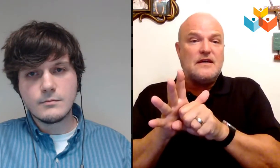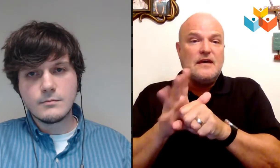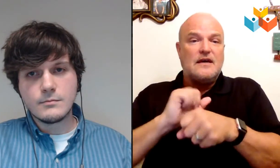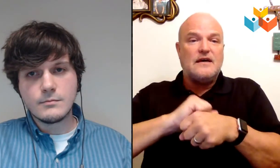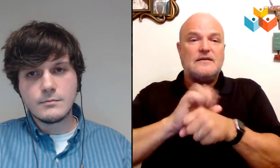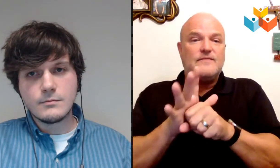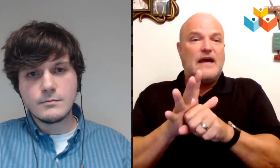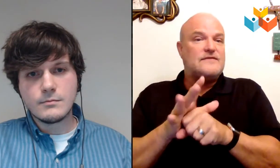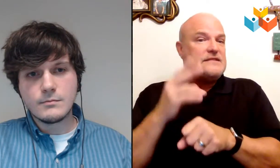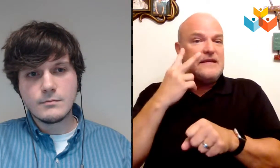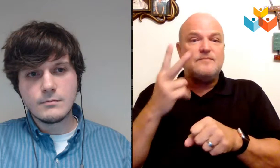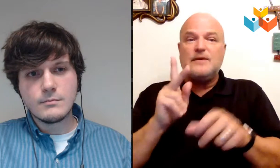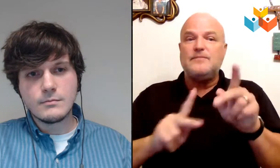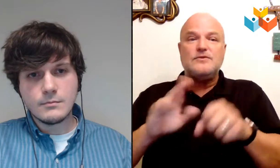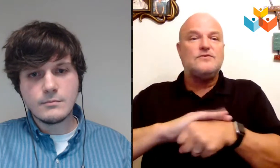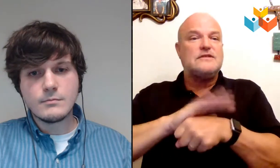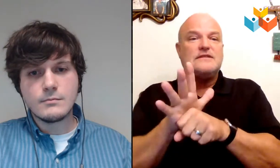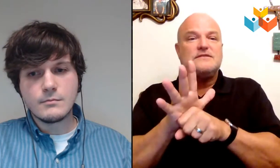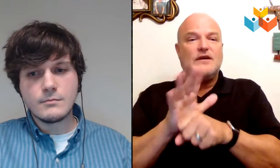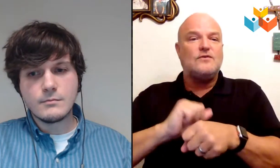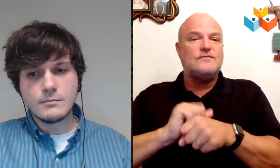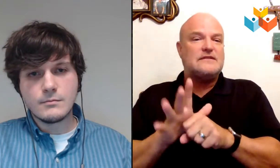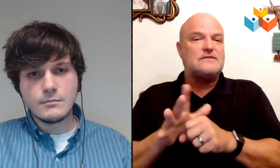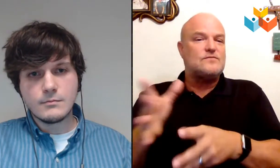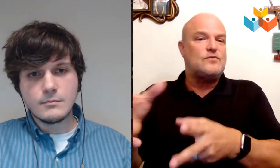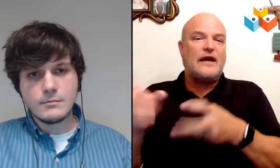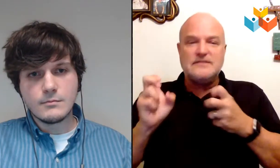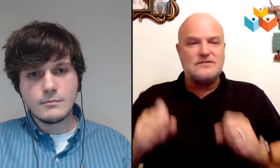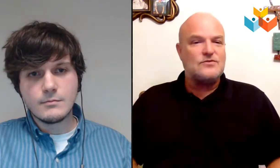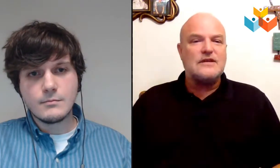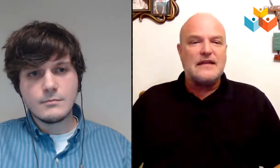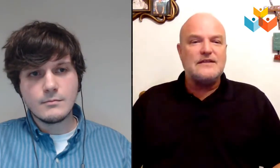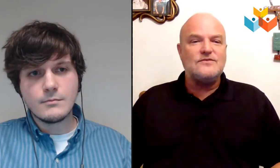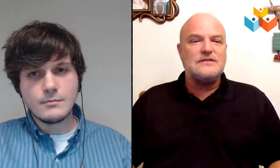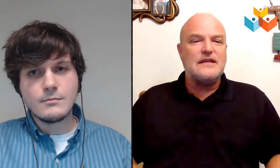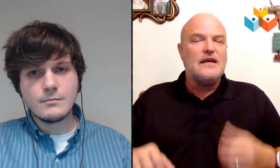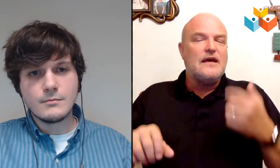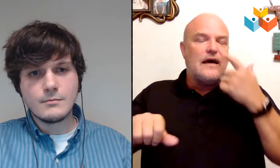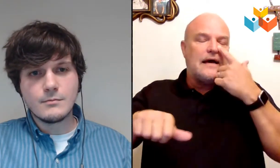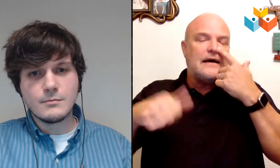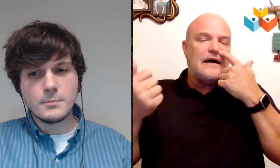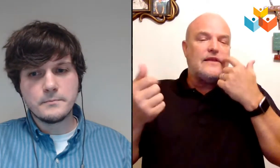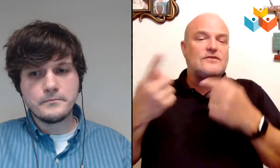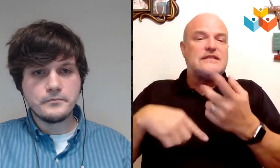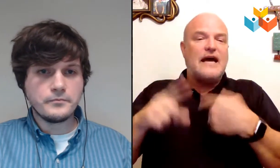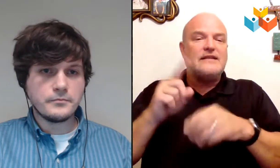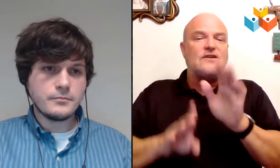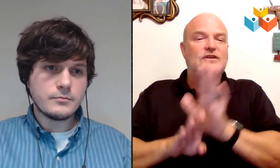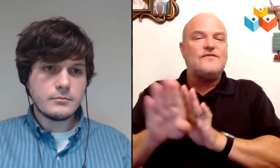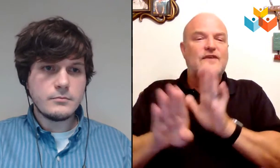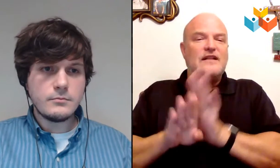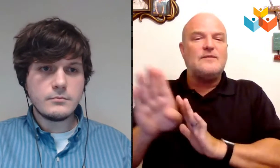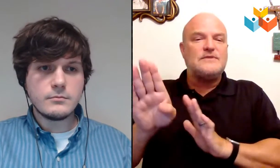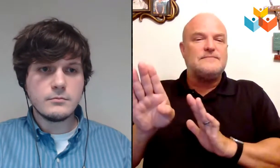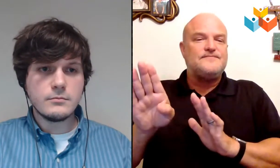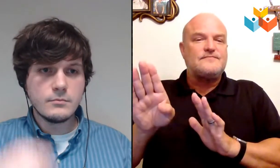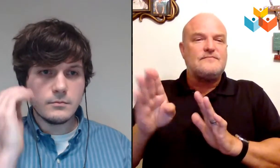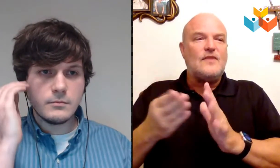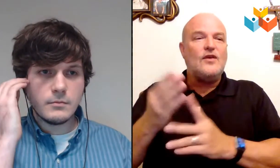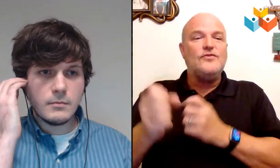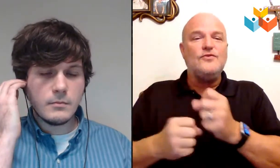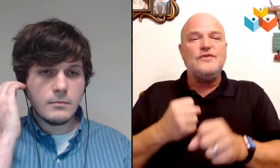shows I've seen people use it, so that's where I just took it and used it. Other signs are